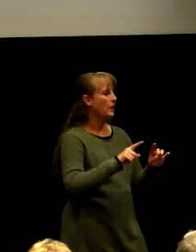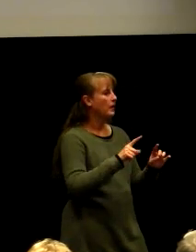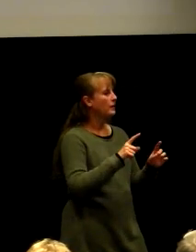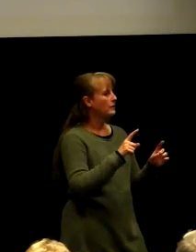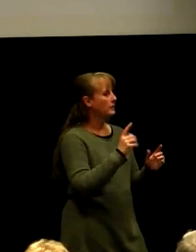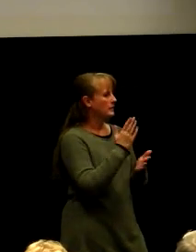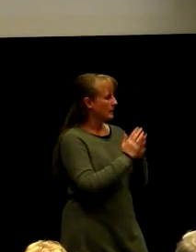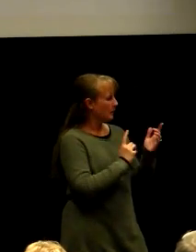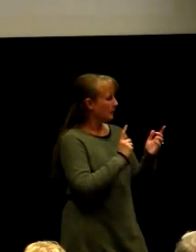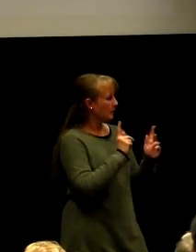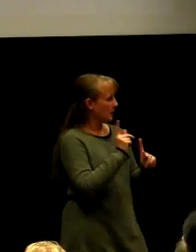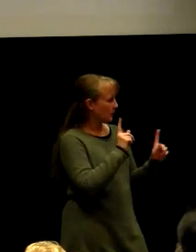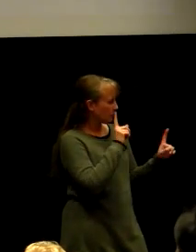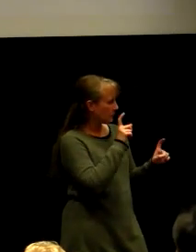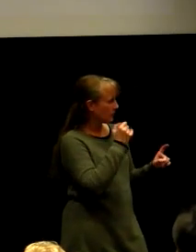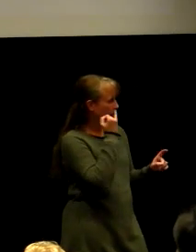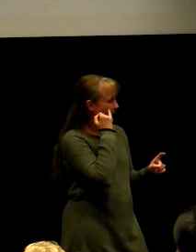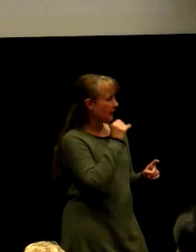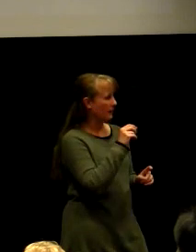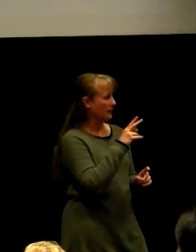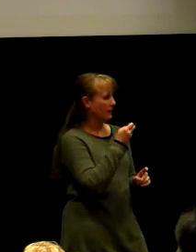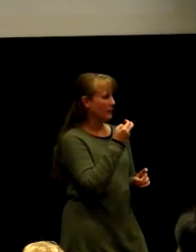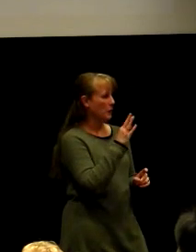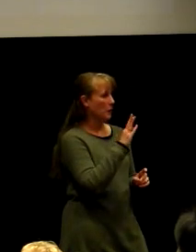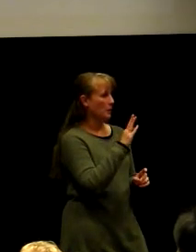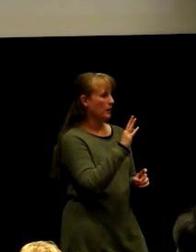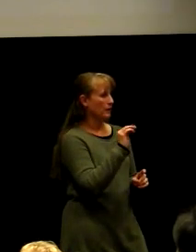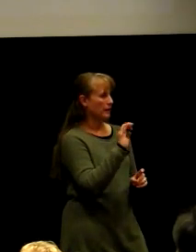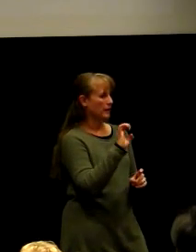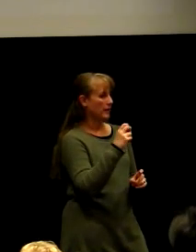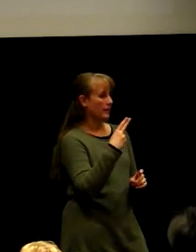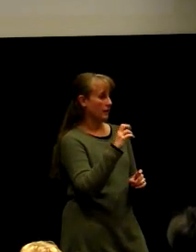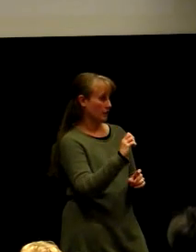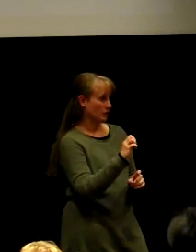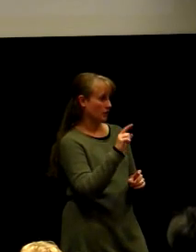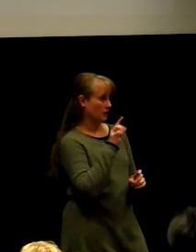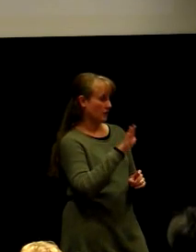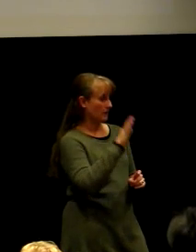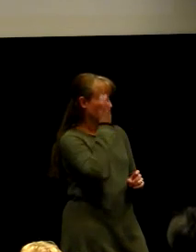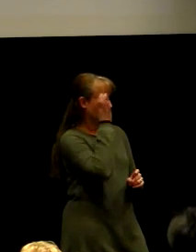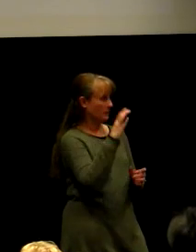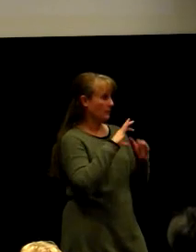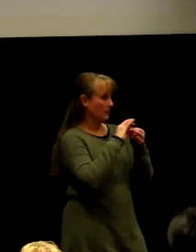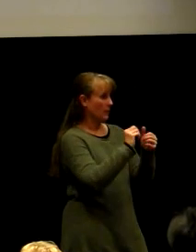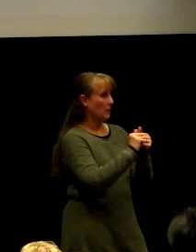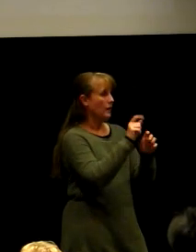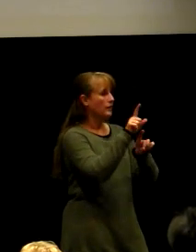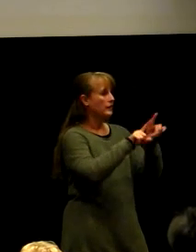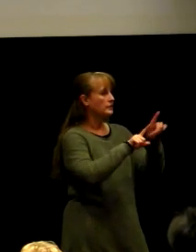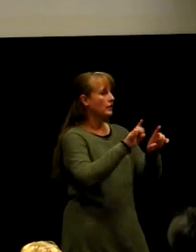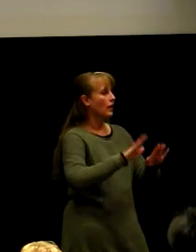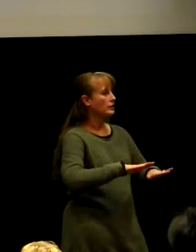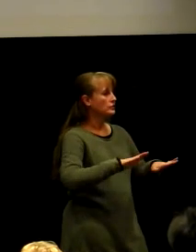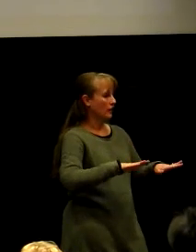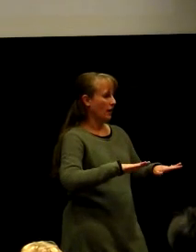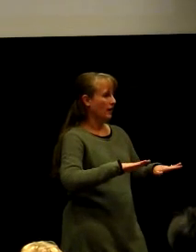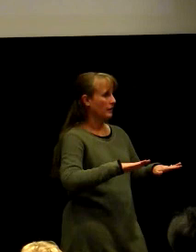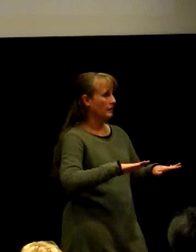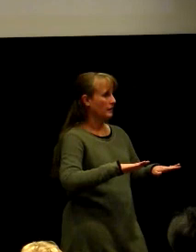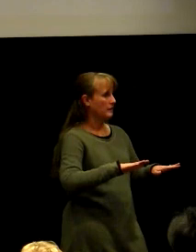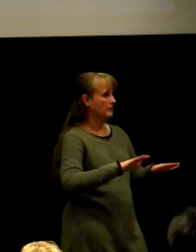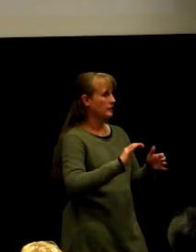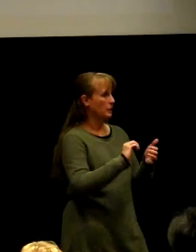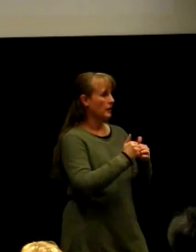as to whether the Übermensch, Nietzsche's concept of this, corresponds to the Star Child with which this film and the